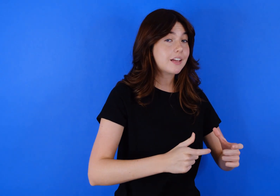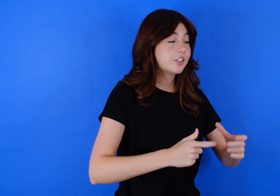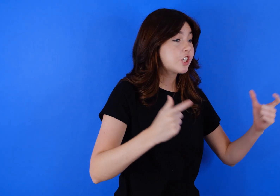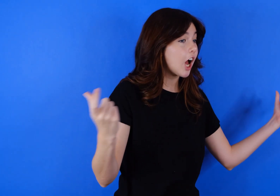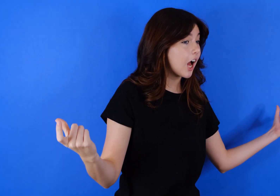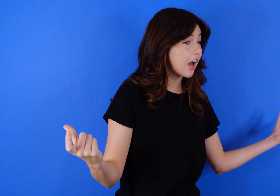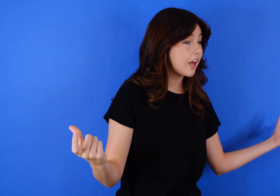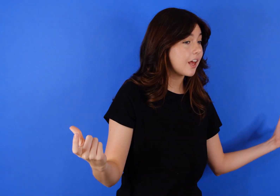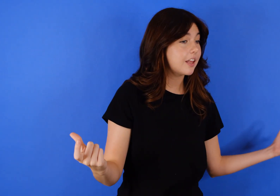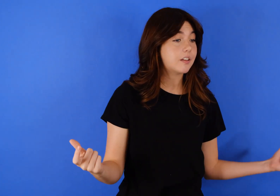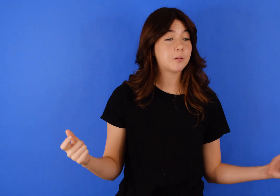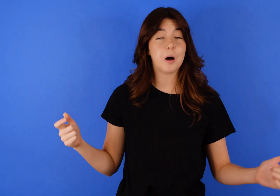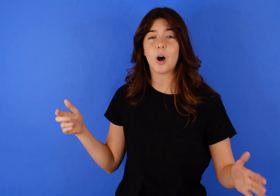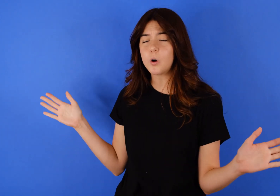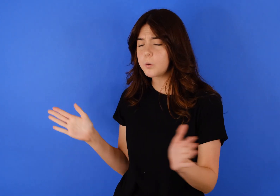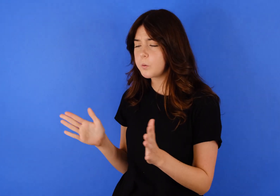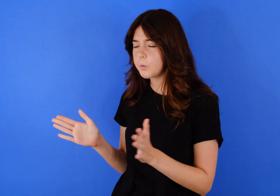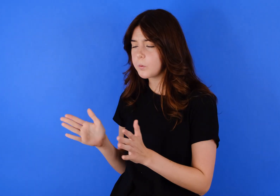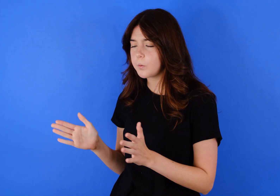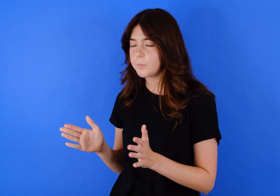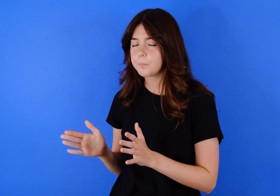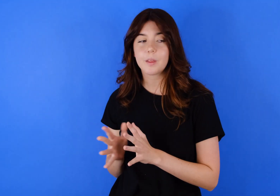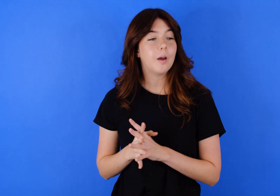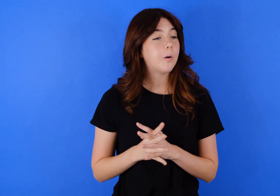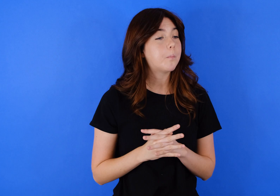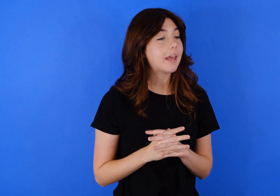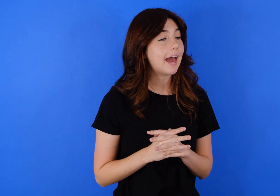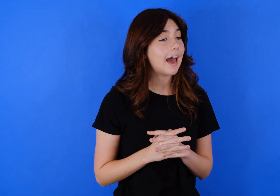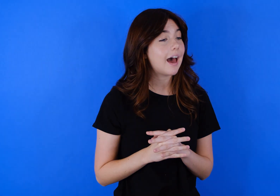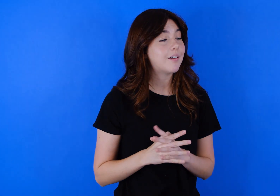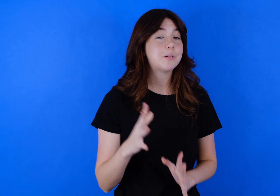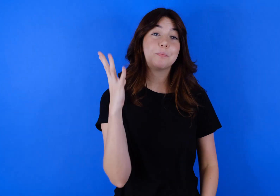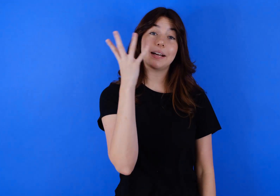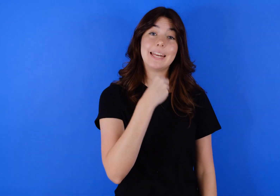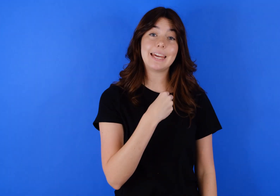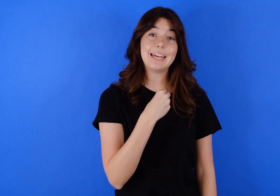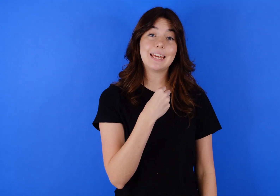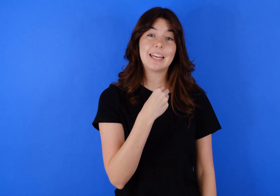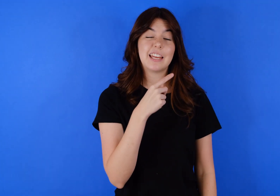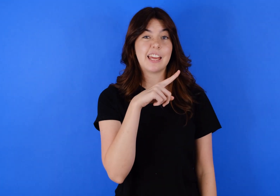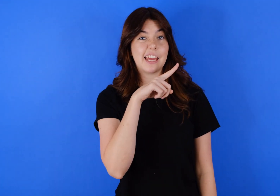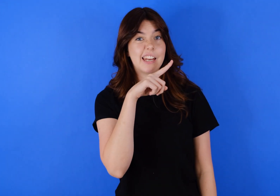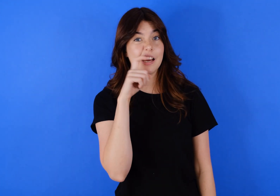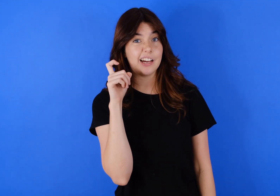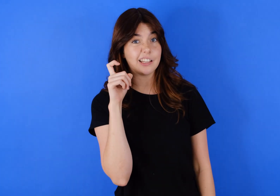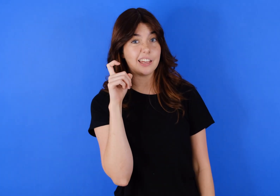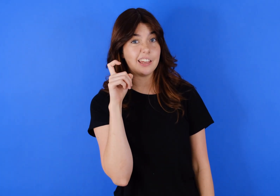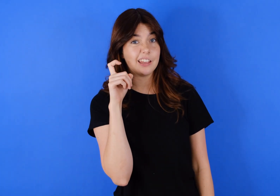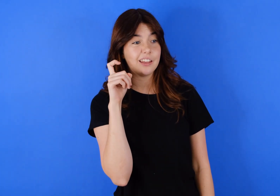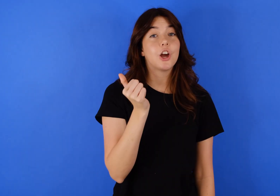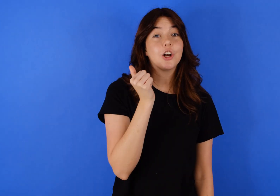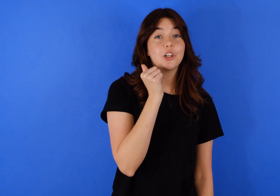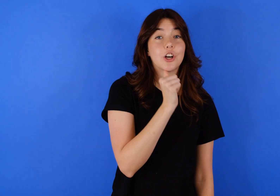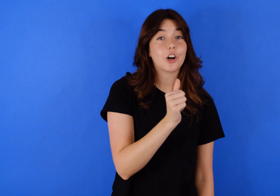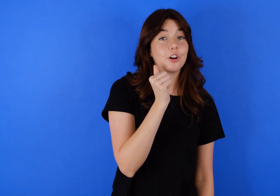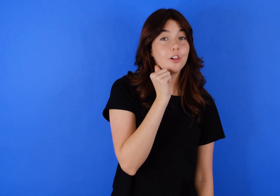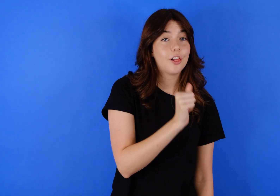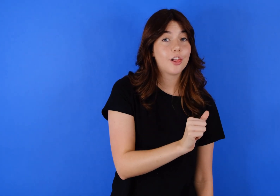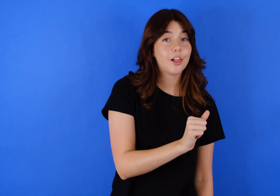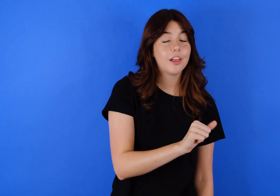big and small. We have pretty and ugly, girl